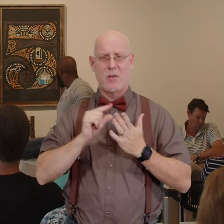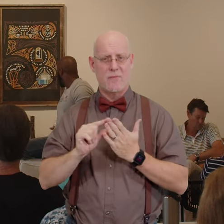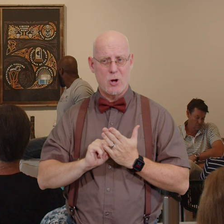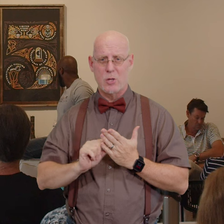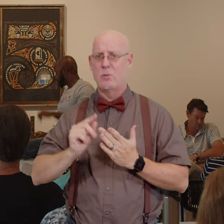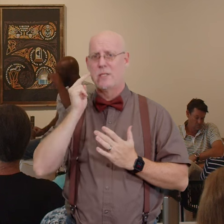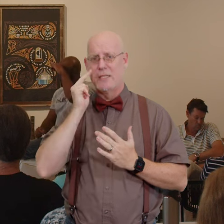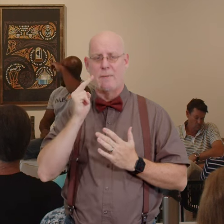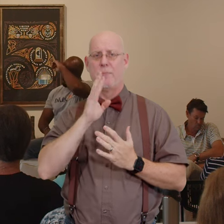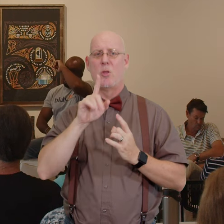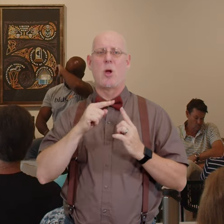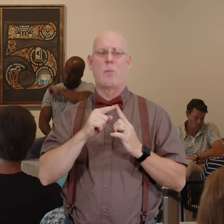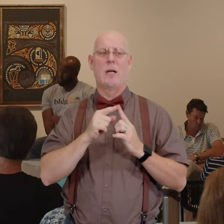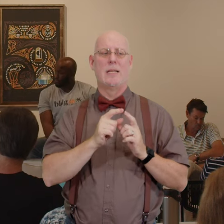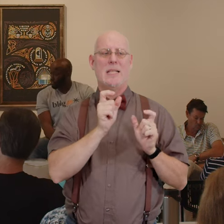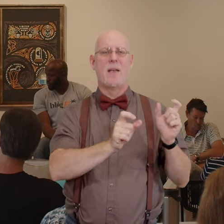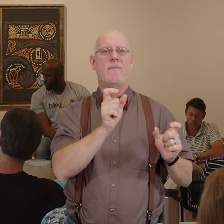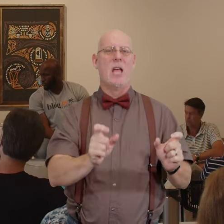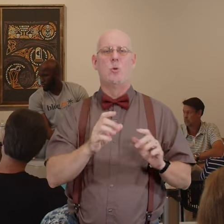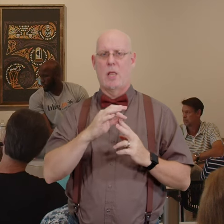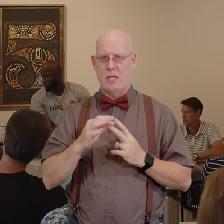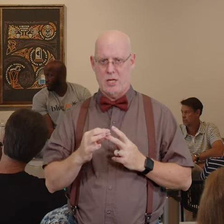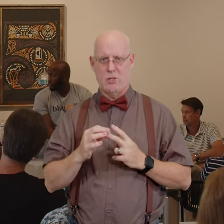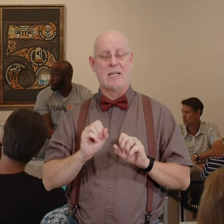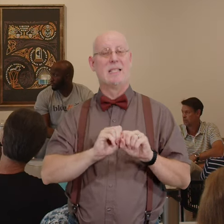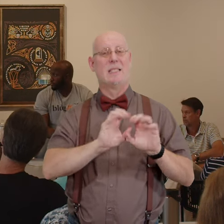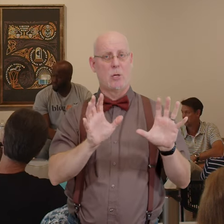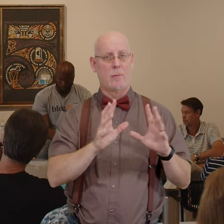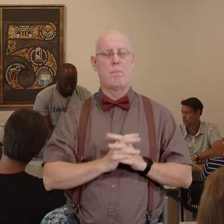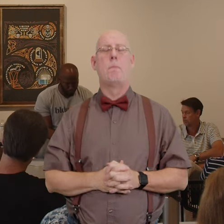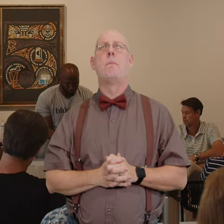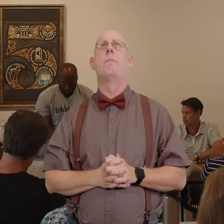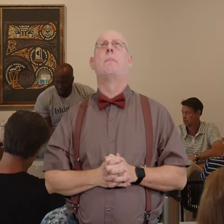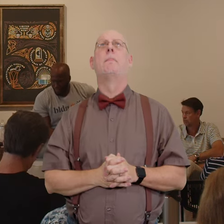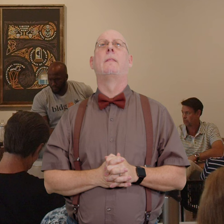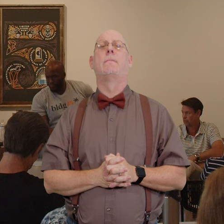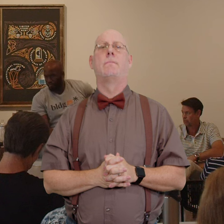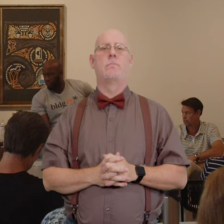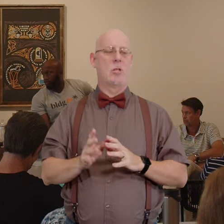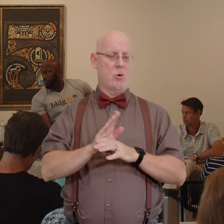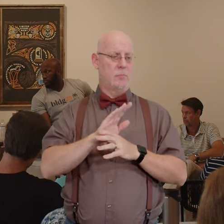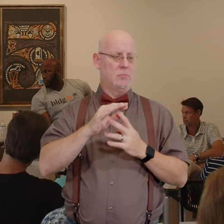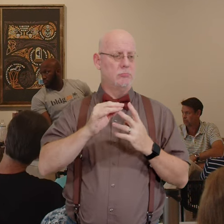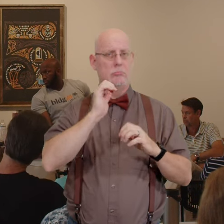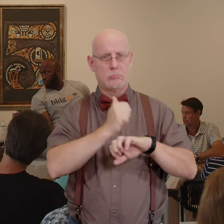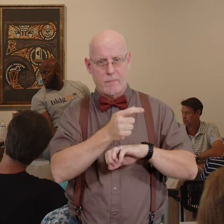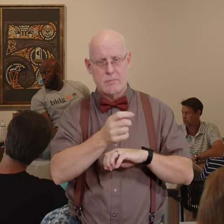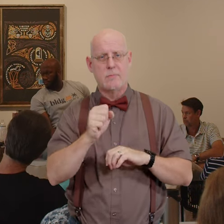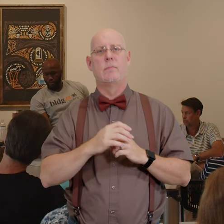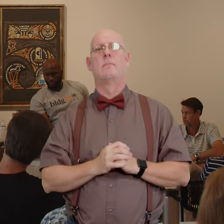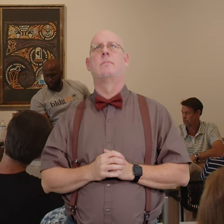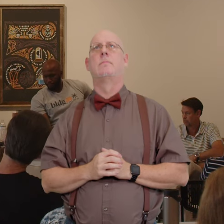countless other texts which we have seen that are talking about individual election very clearly. So corporate election does stand, but